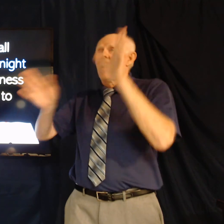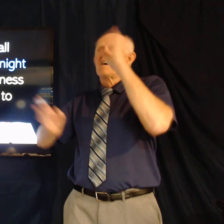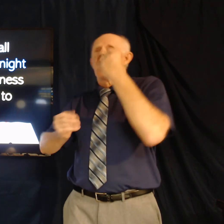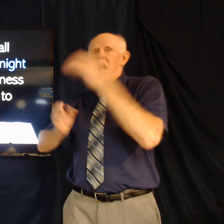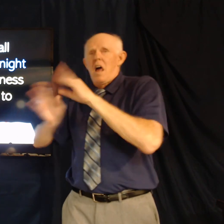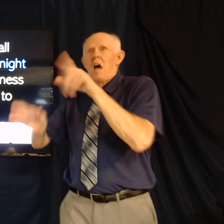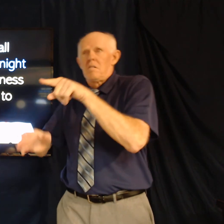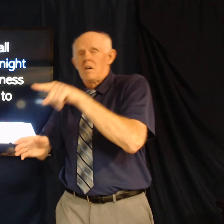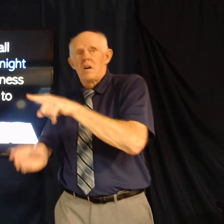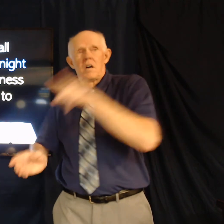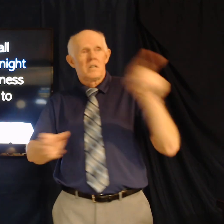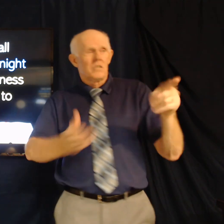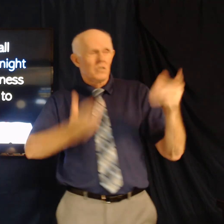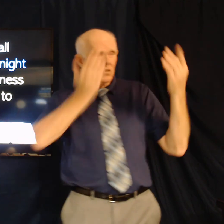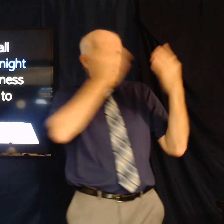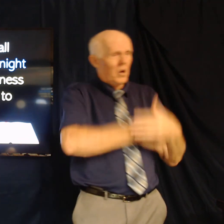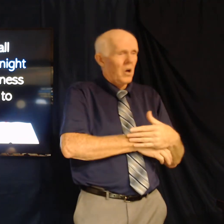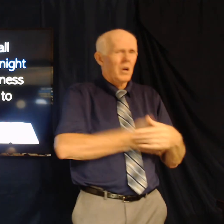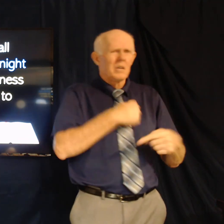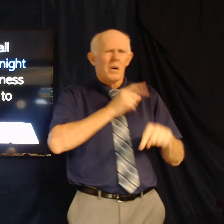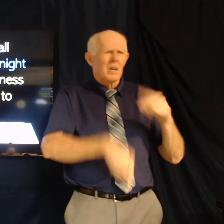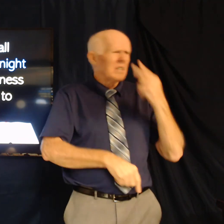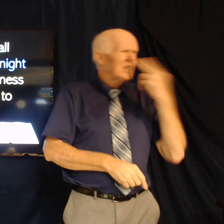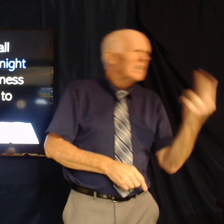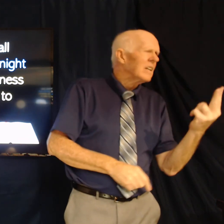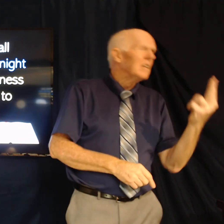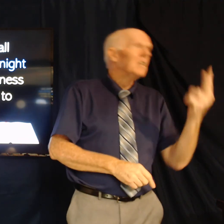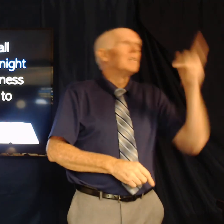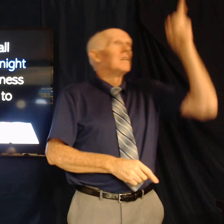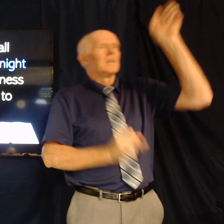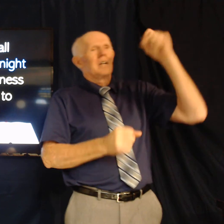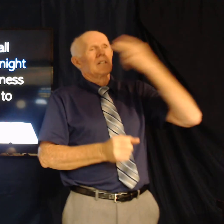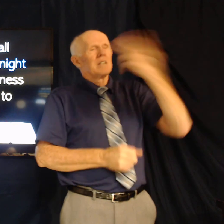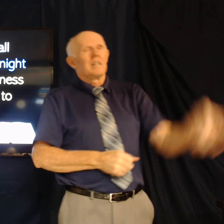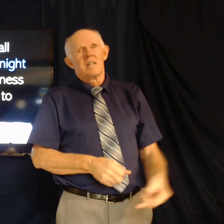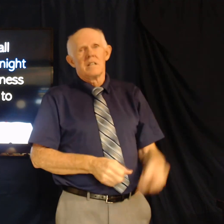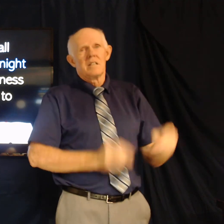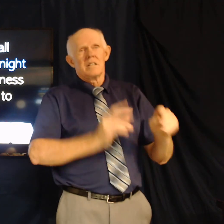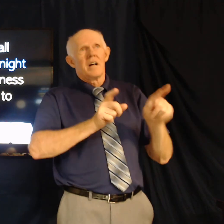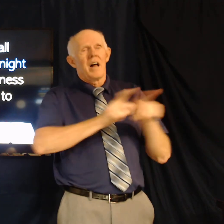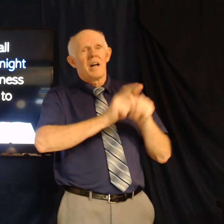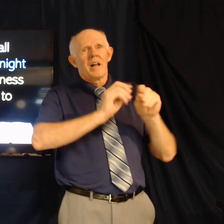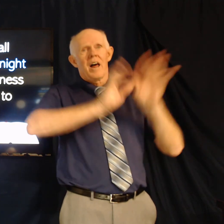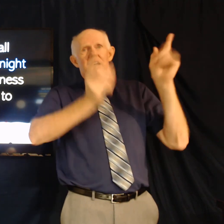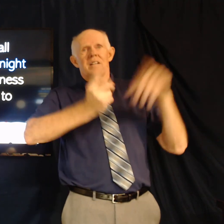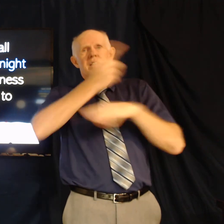We see the light, and when it's dark, we can't see, but God can see.